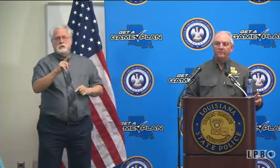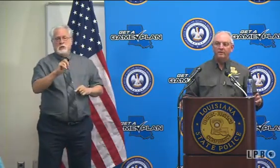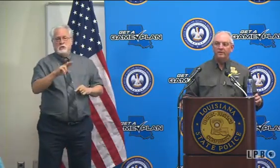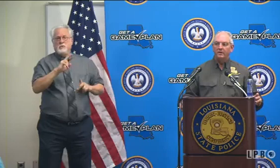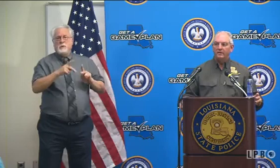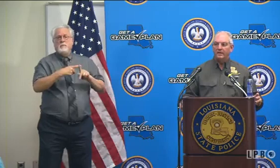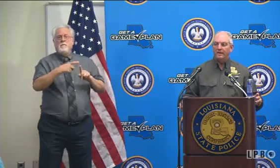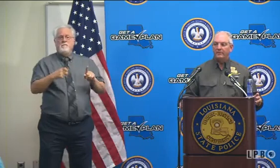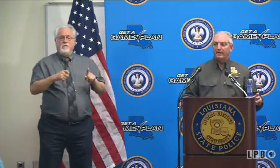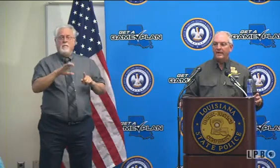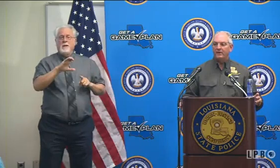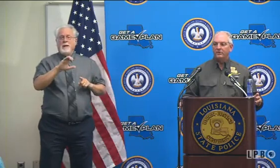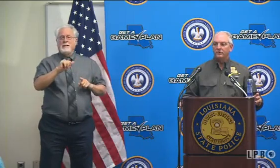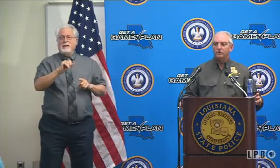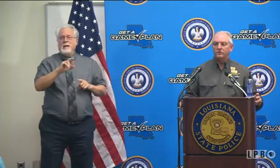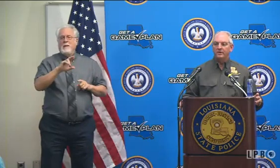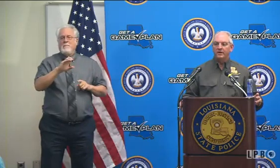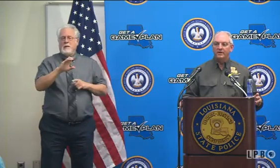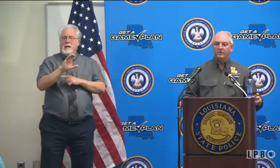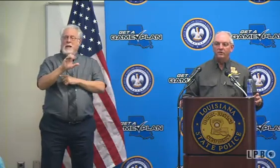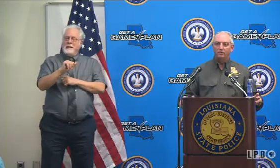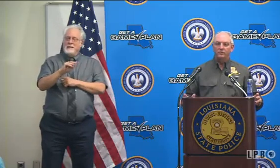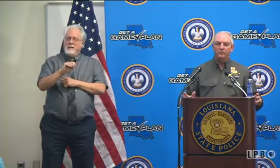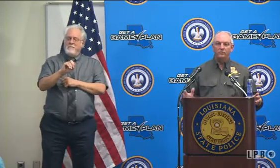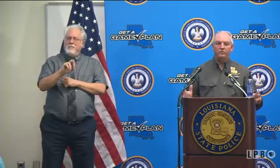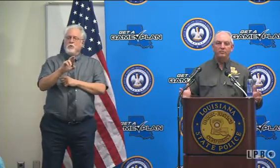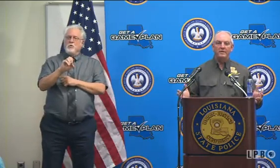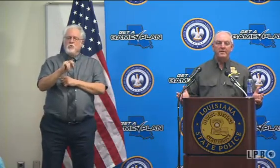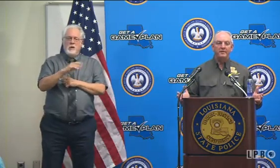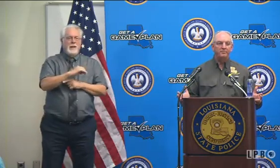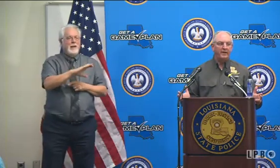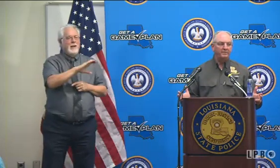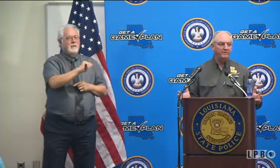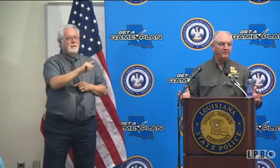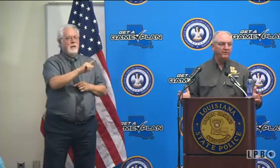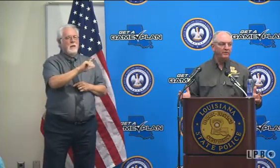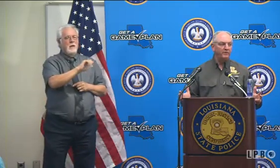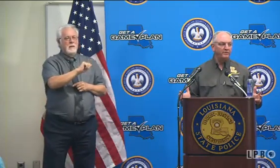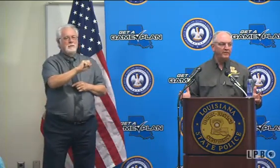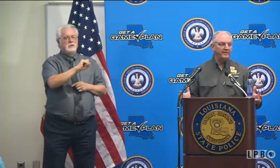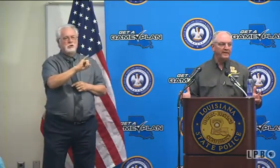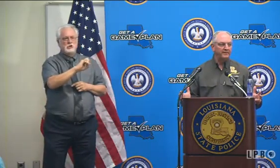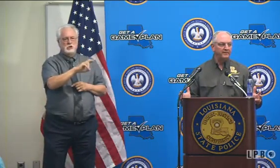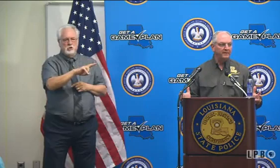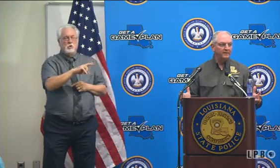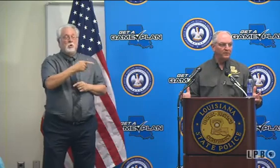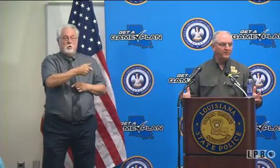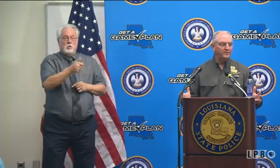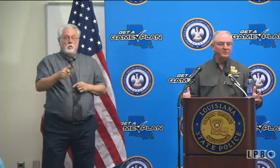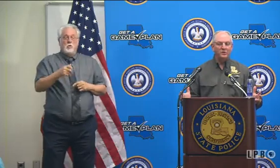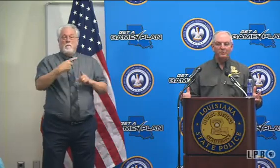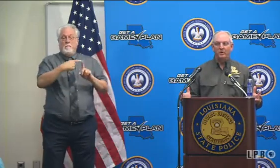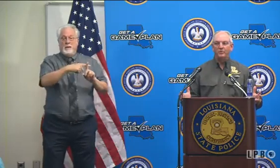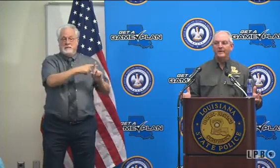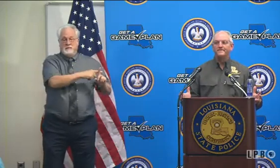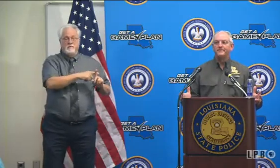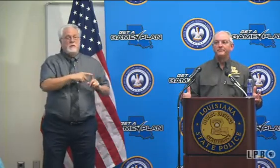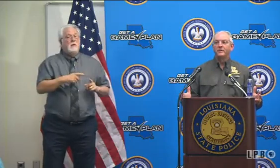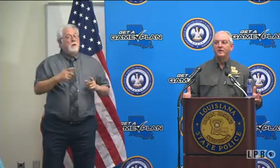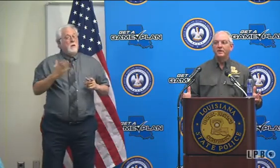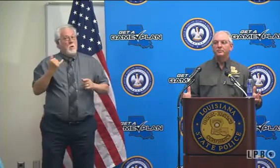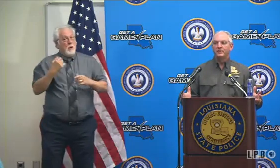are from Cameron and Calcasieu who may be positive. And the reason that question is so